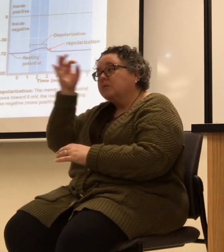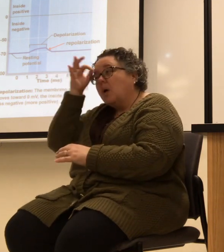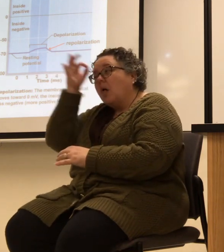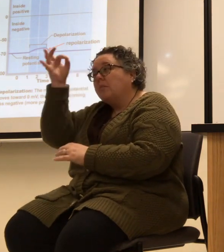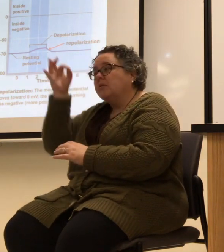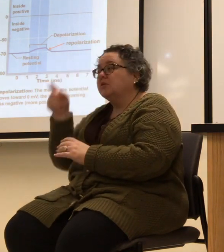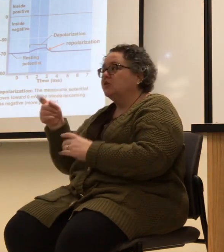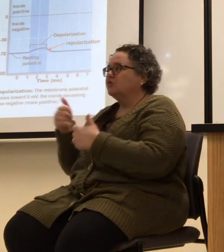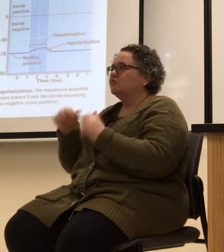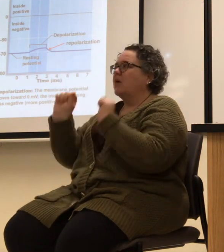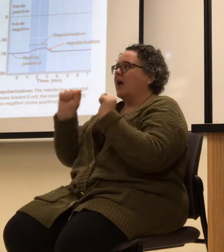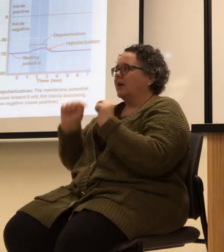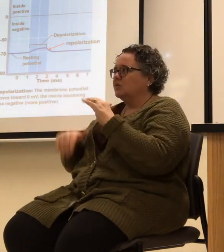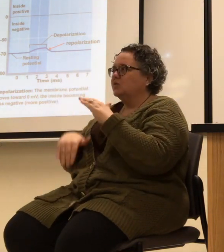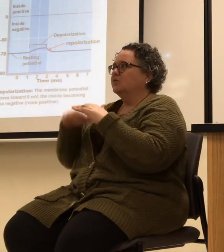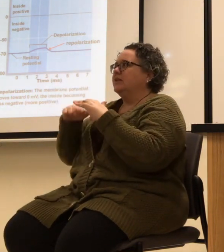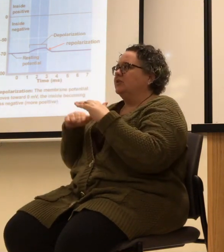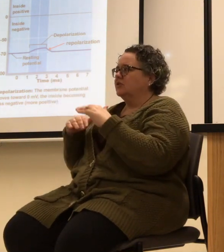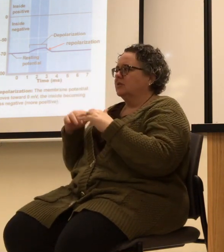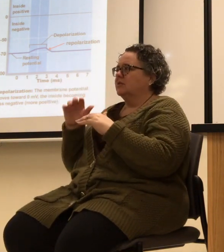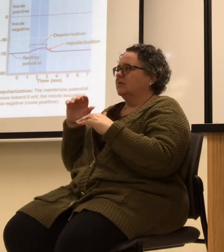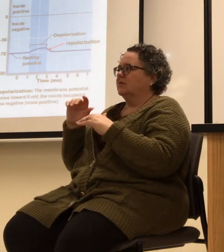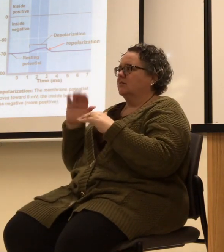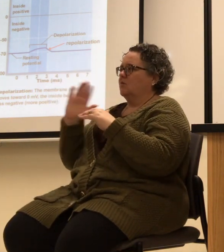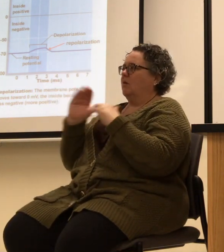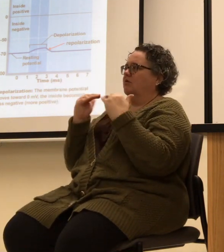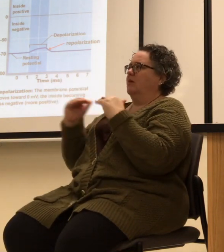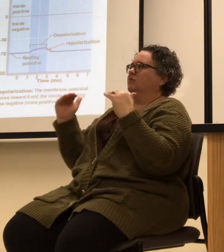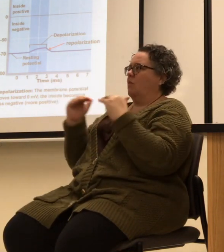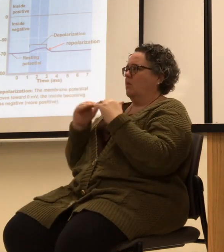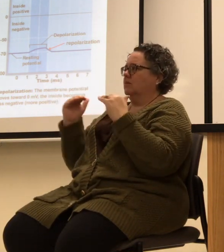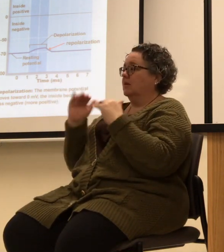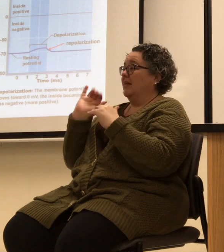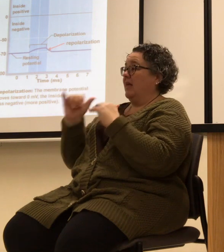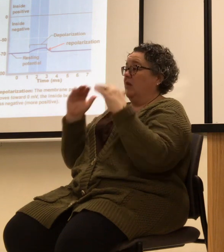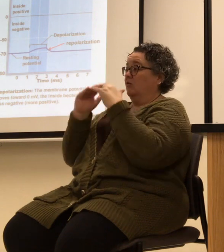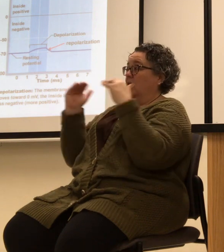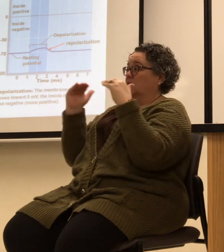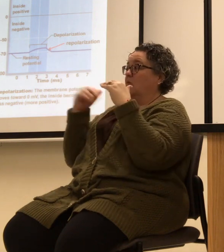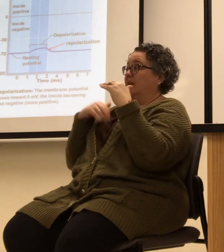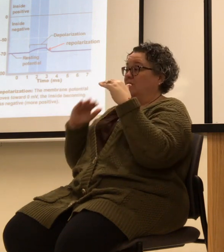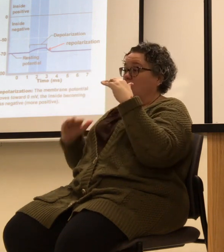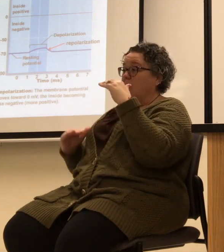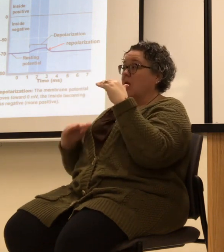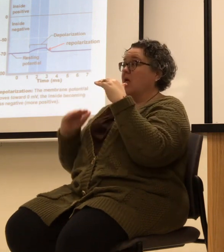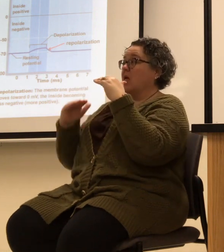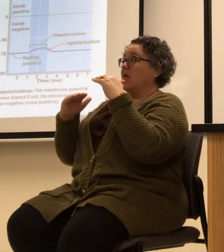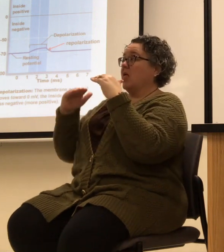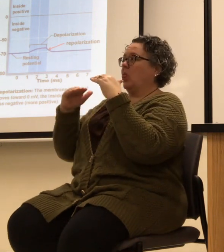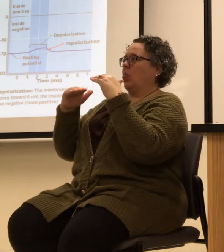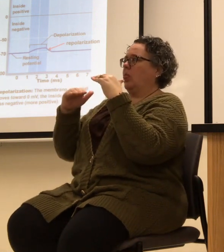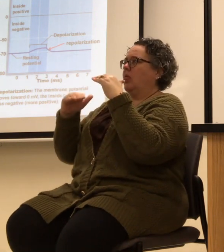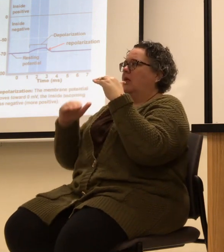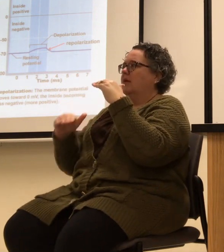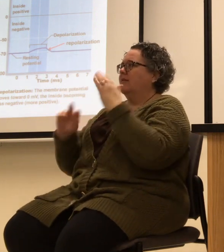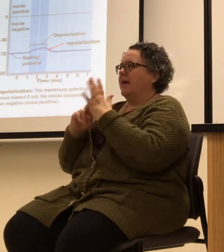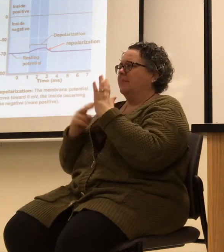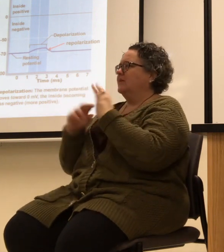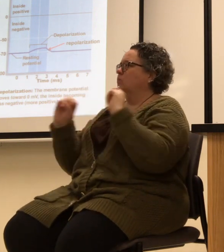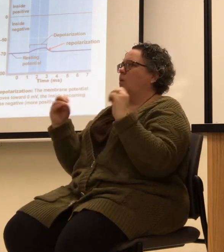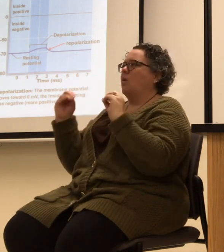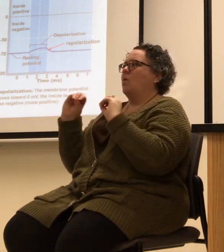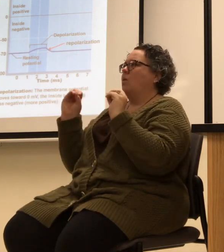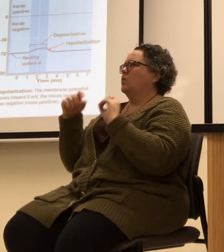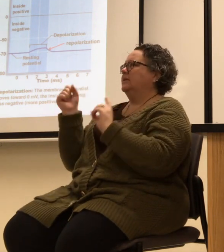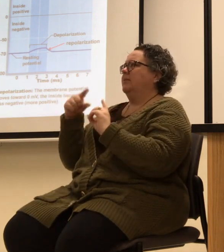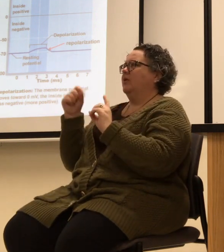Okay, you're trying to reach threshold. And if it's not a big enough jolt, if you don't quite reach threshold, you just get no stimulus. So